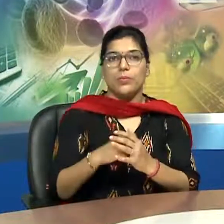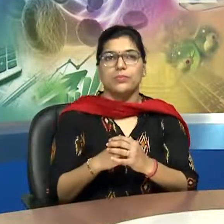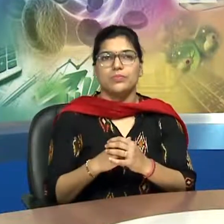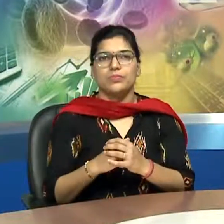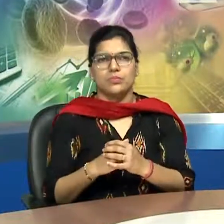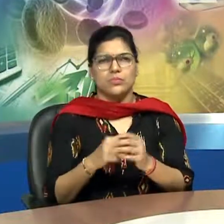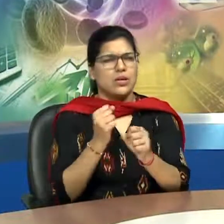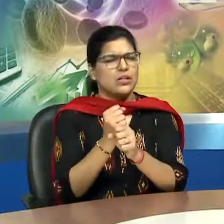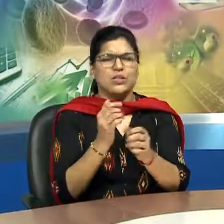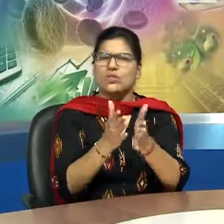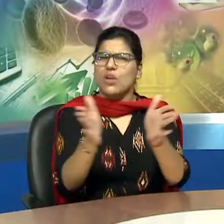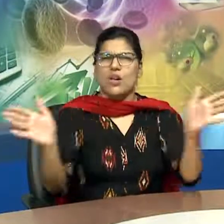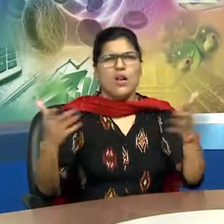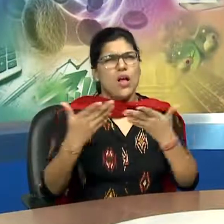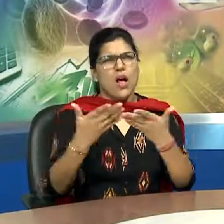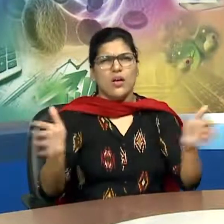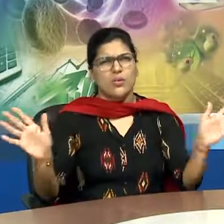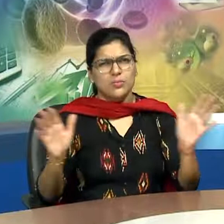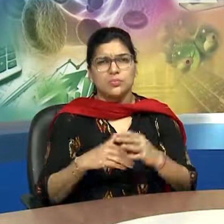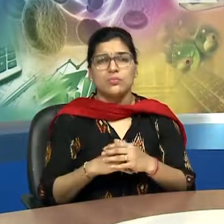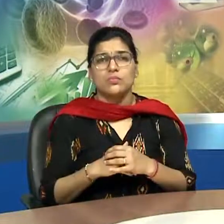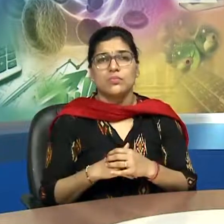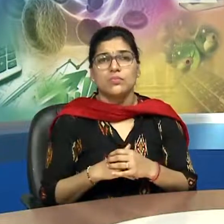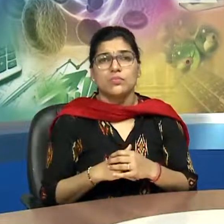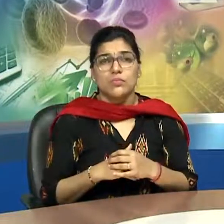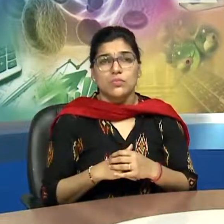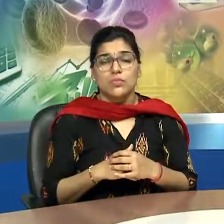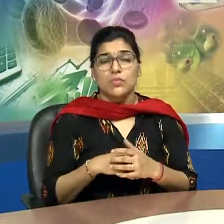Third point explains that in general,